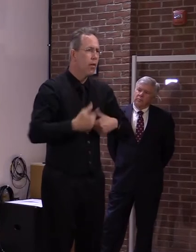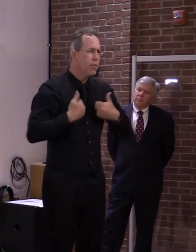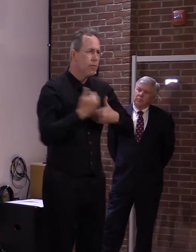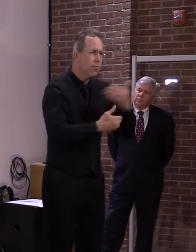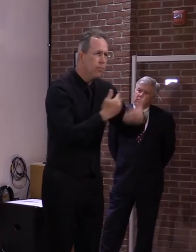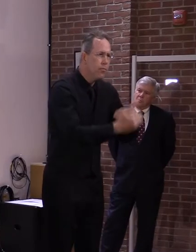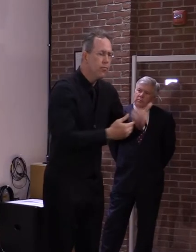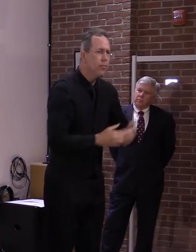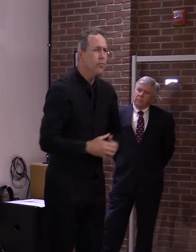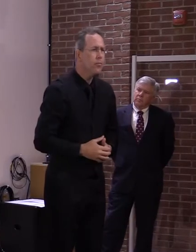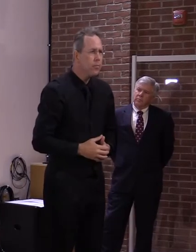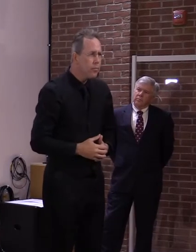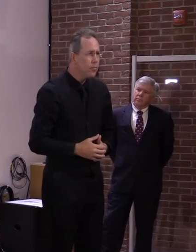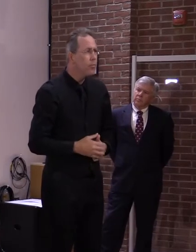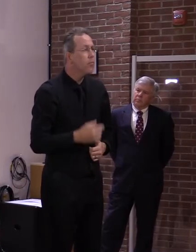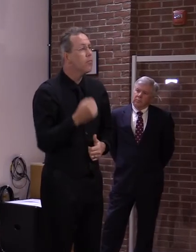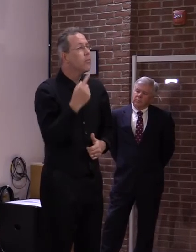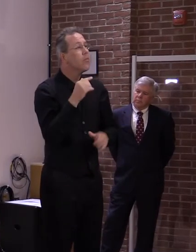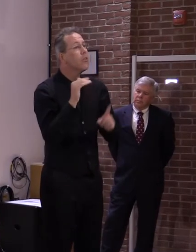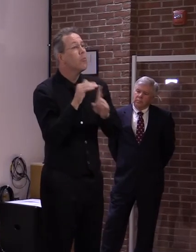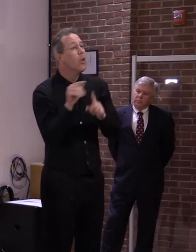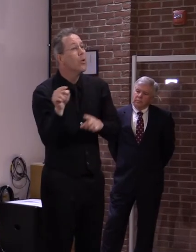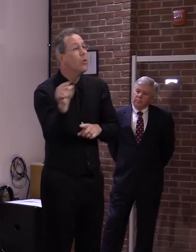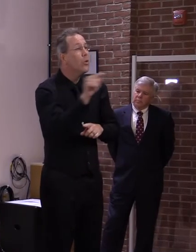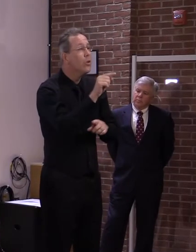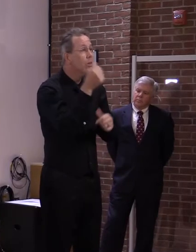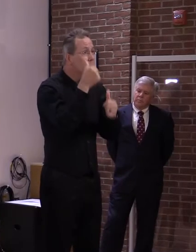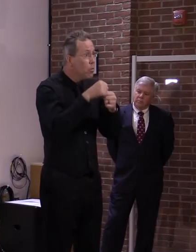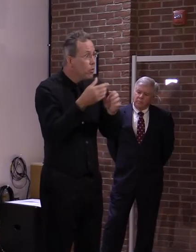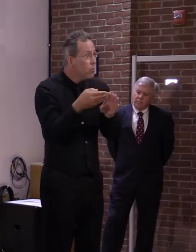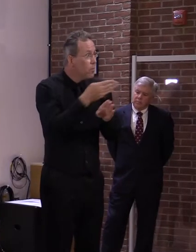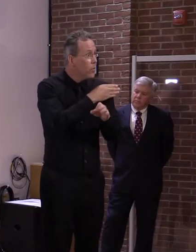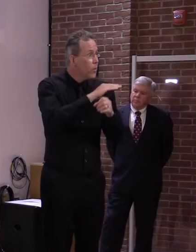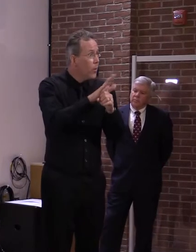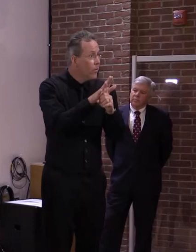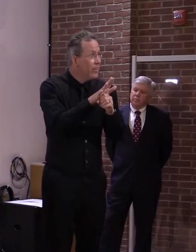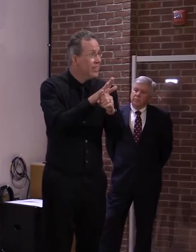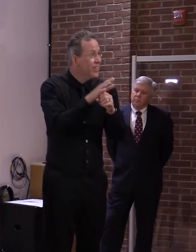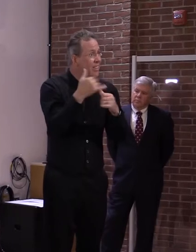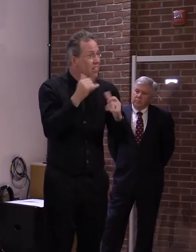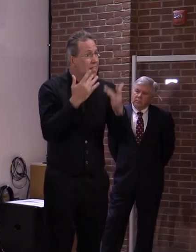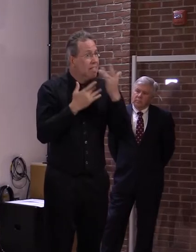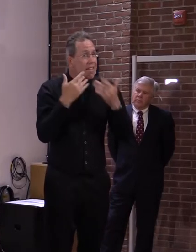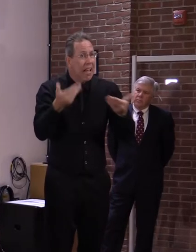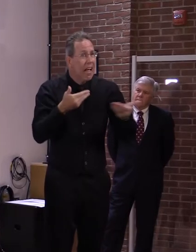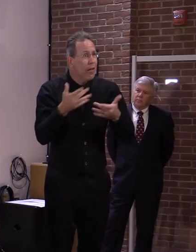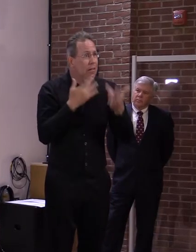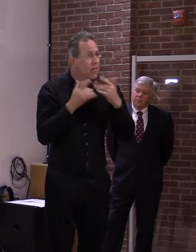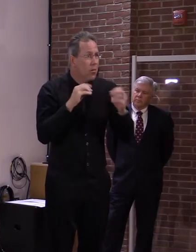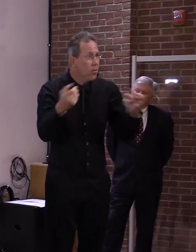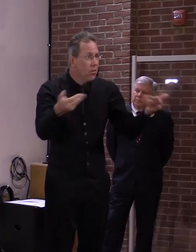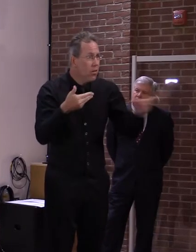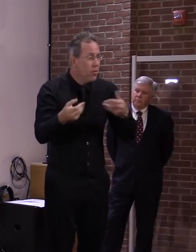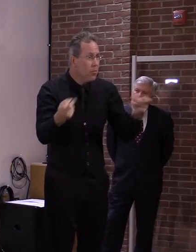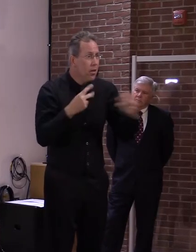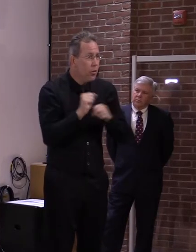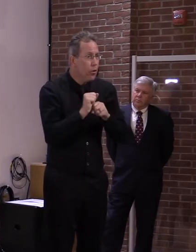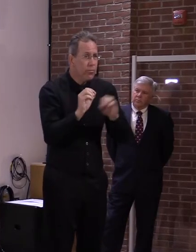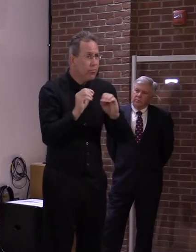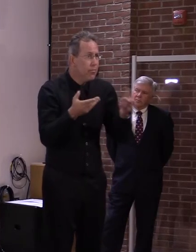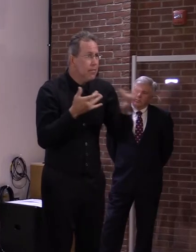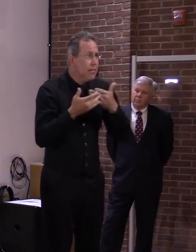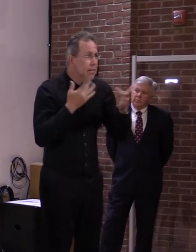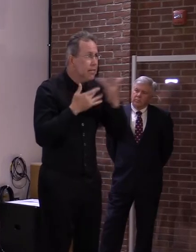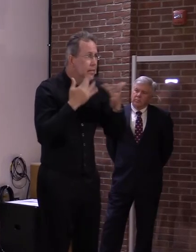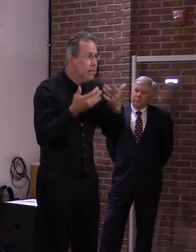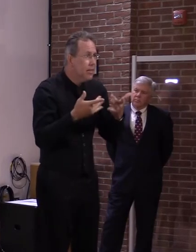shortage long before the pandemic, and this has just made the problem that much worse.